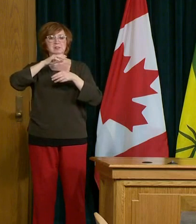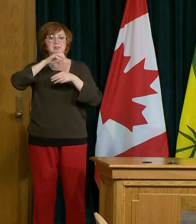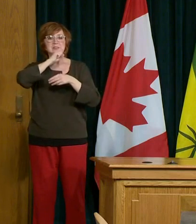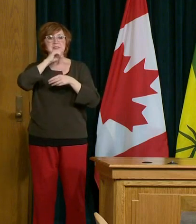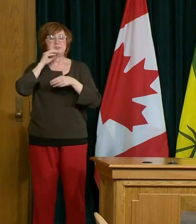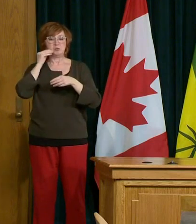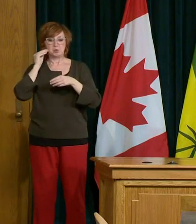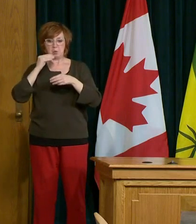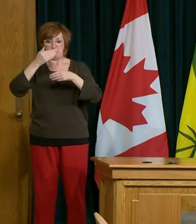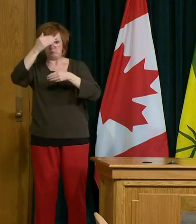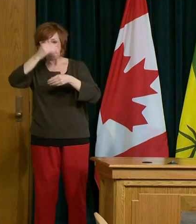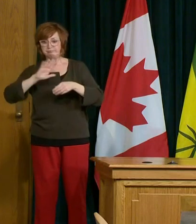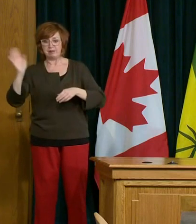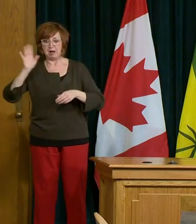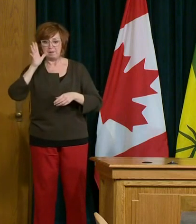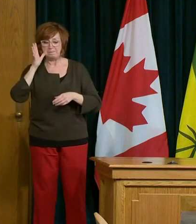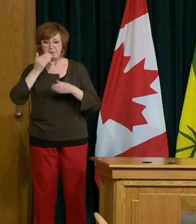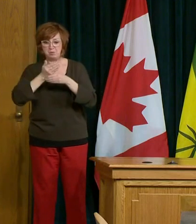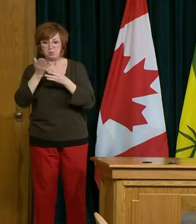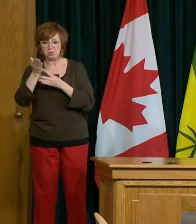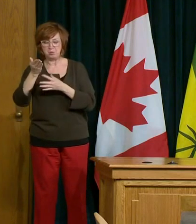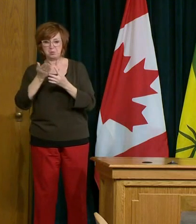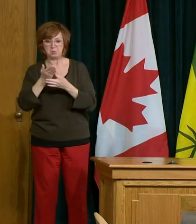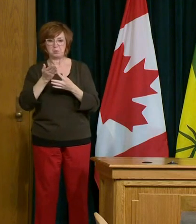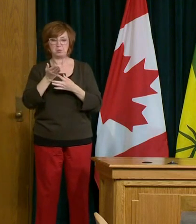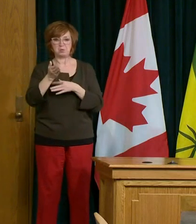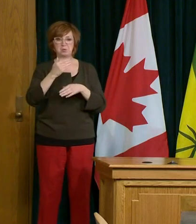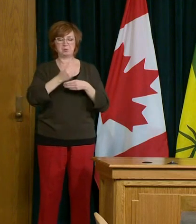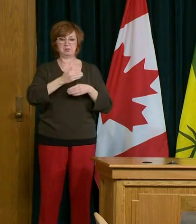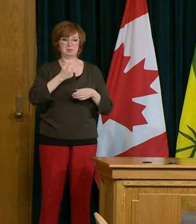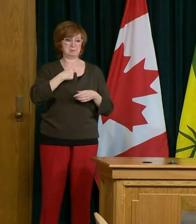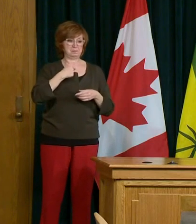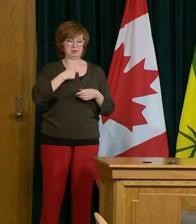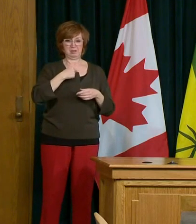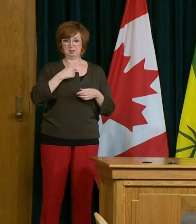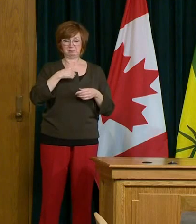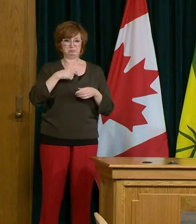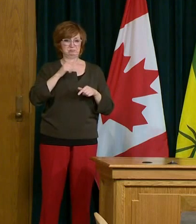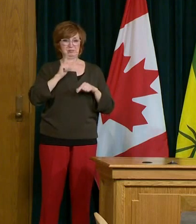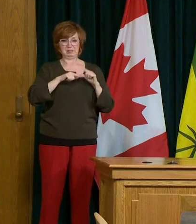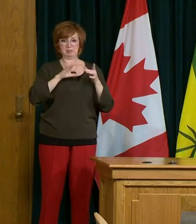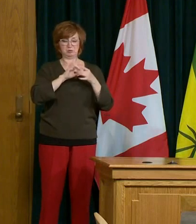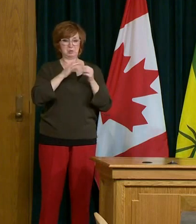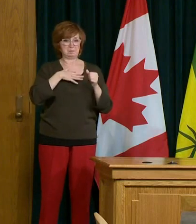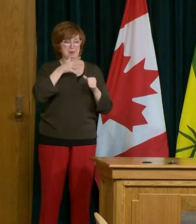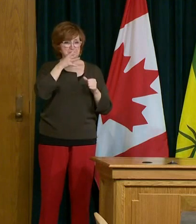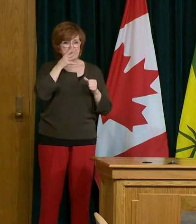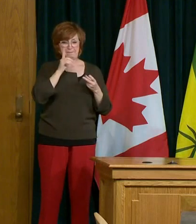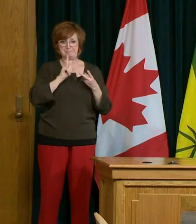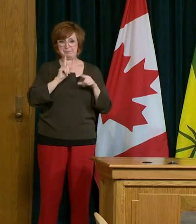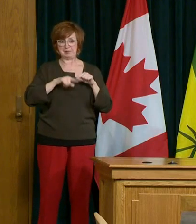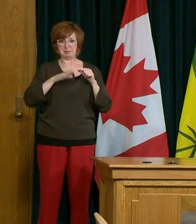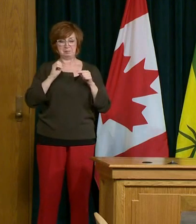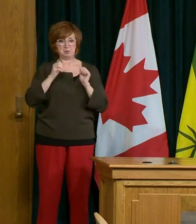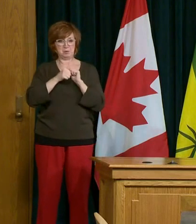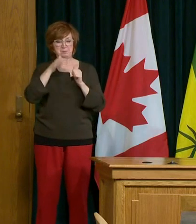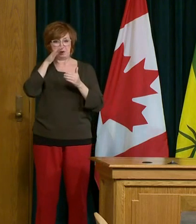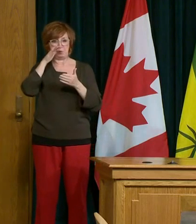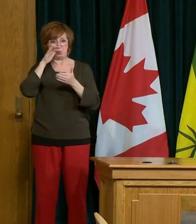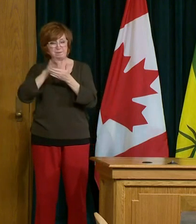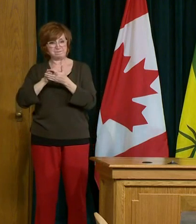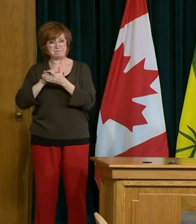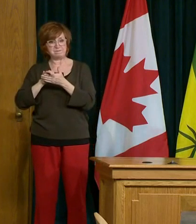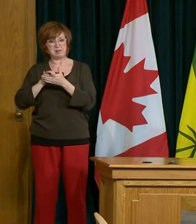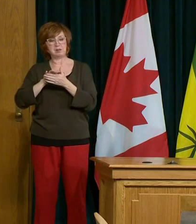And myself, like many others, will not be spending this Mother's Day with my mom or the mother of my children. And I would take this